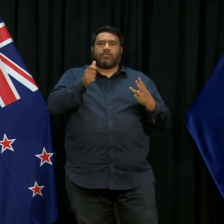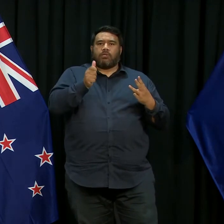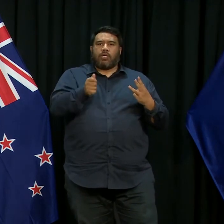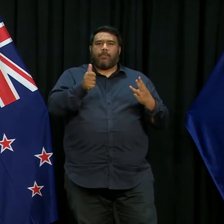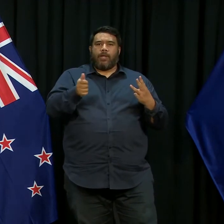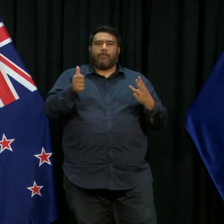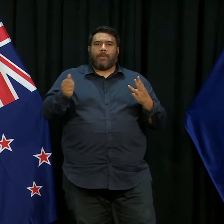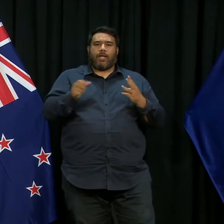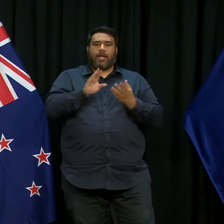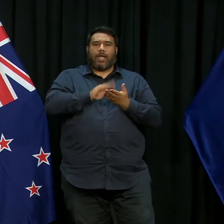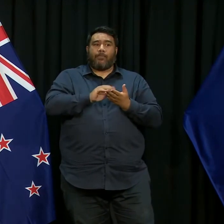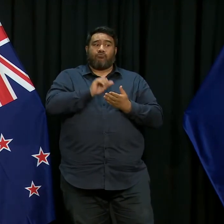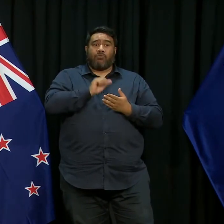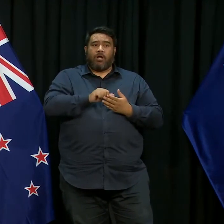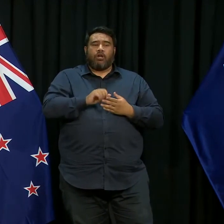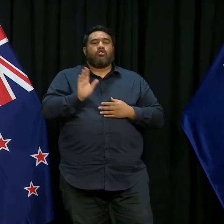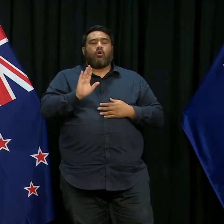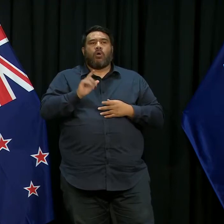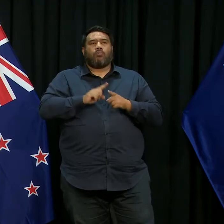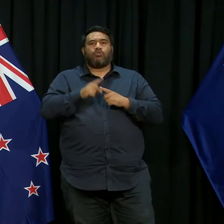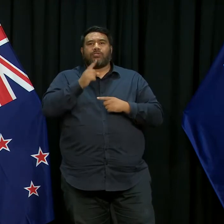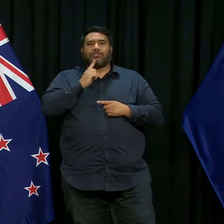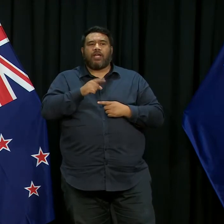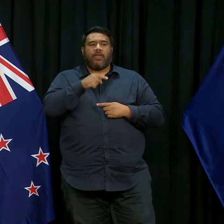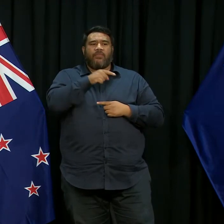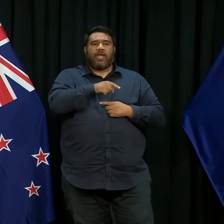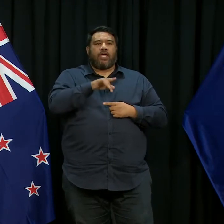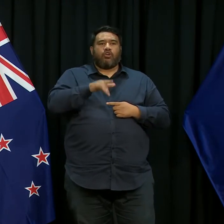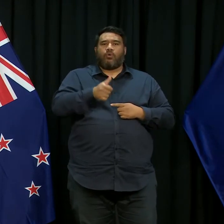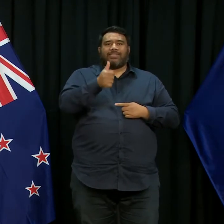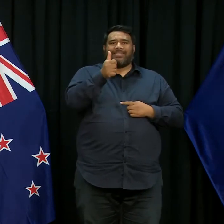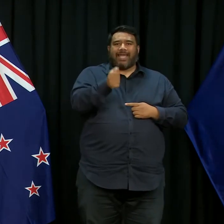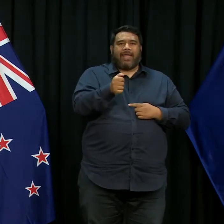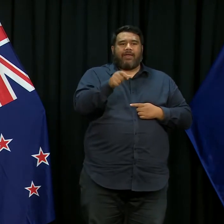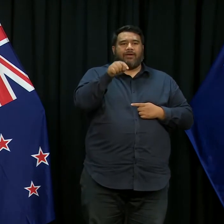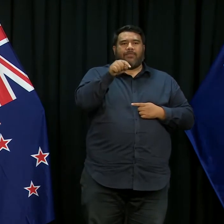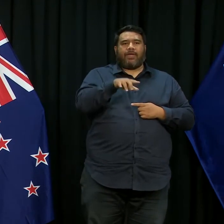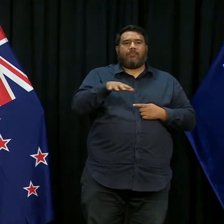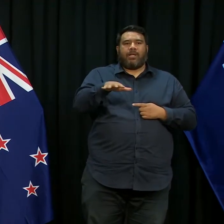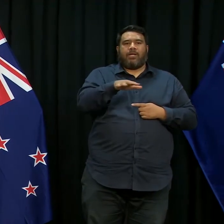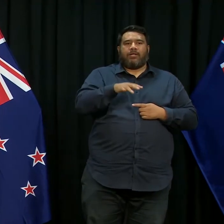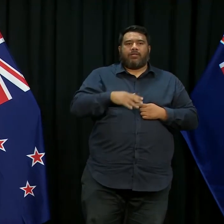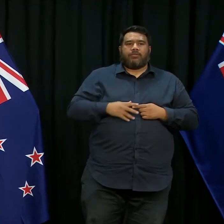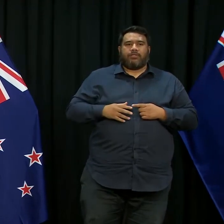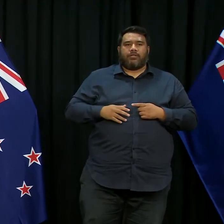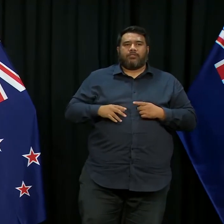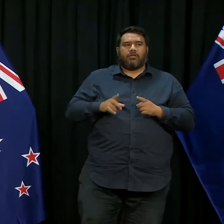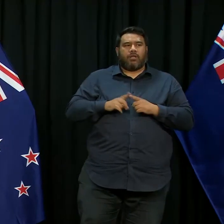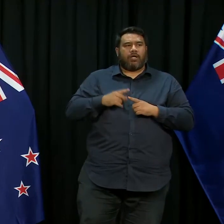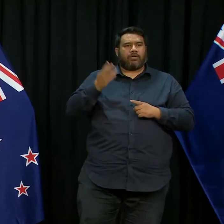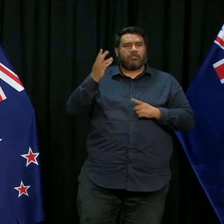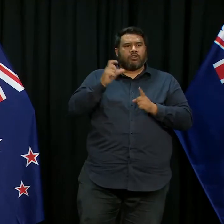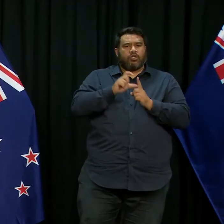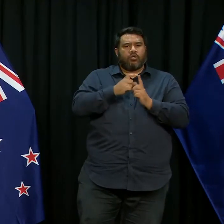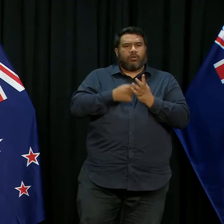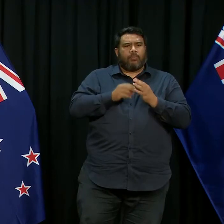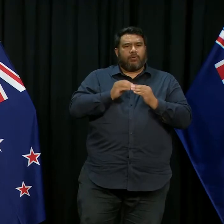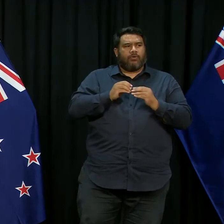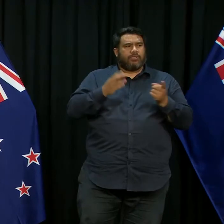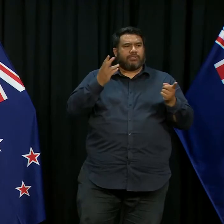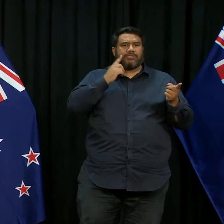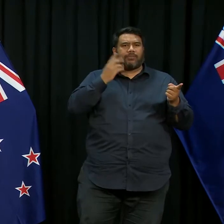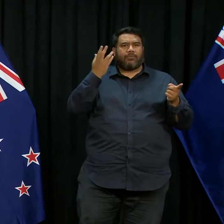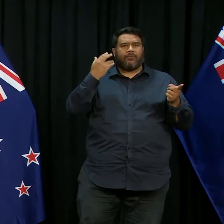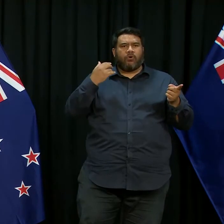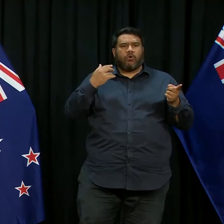that my understanding was that they had not scanned. So you've heard Dr. Bloomfield talk. I think he may have talked before about some of